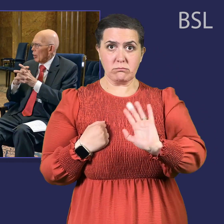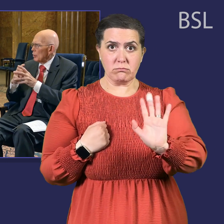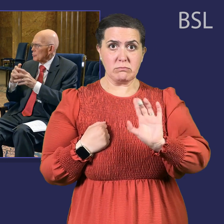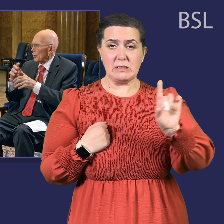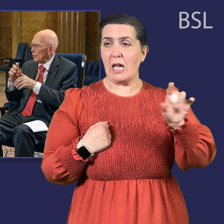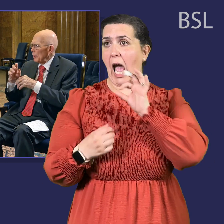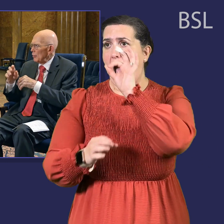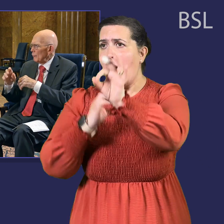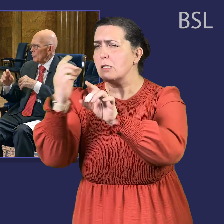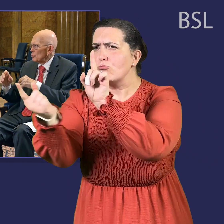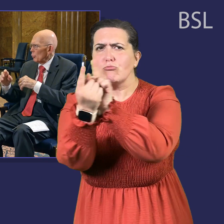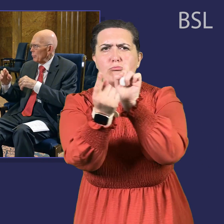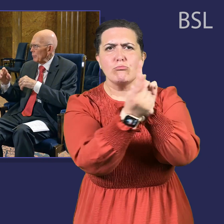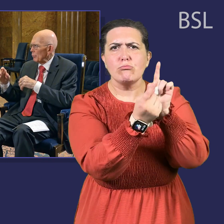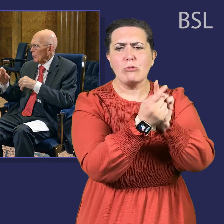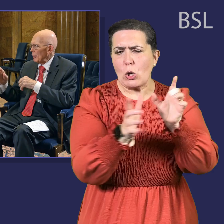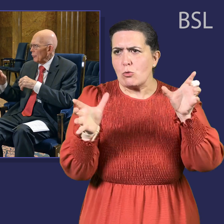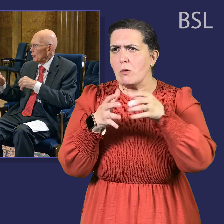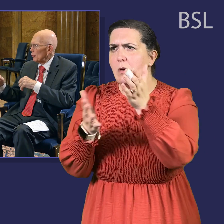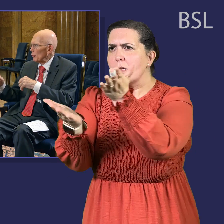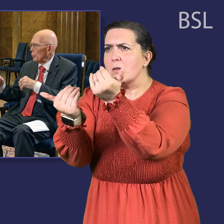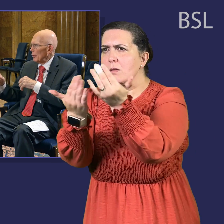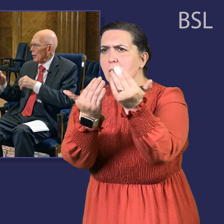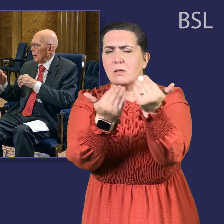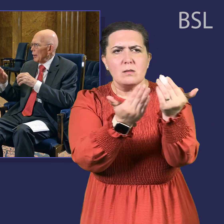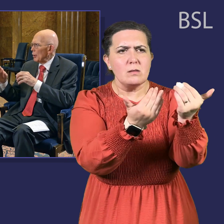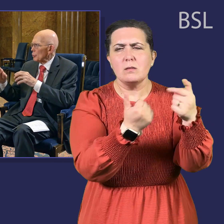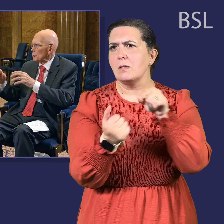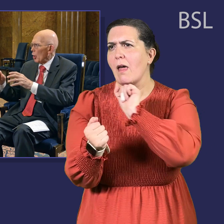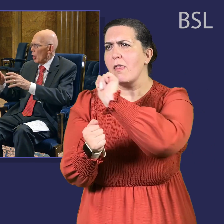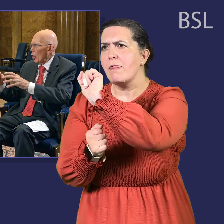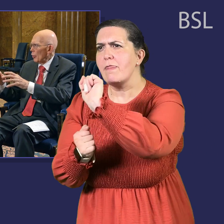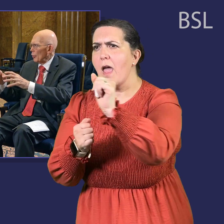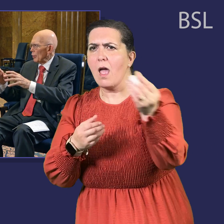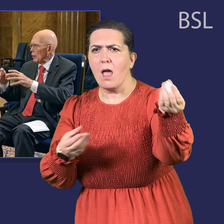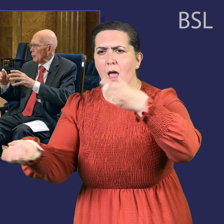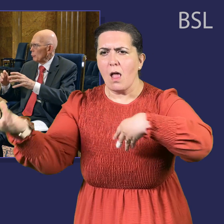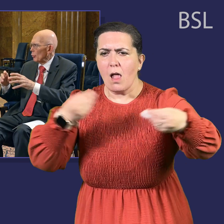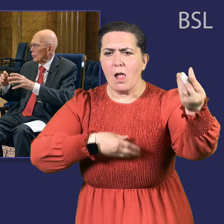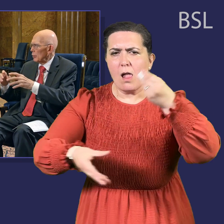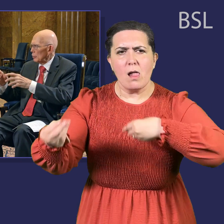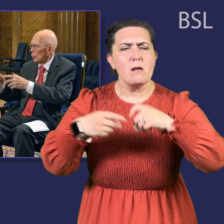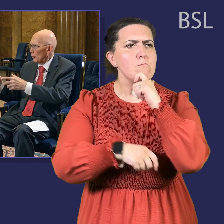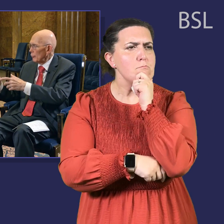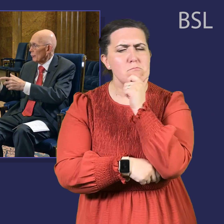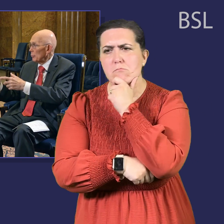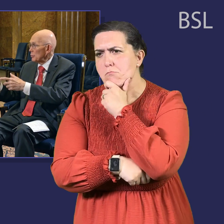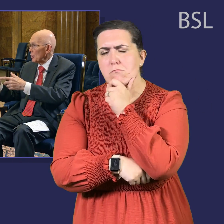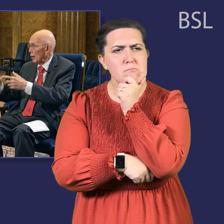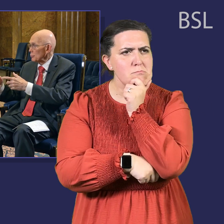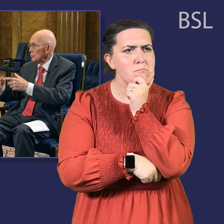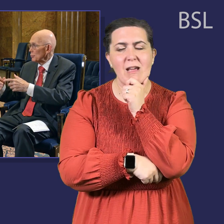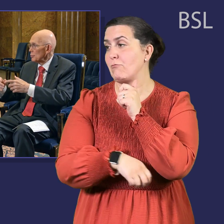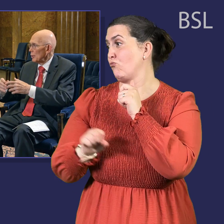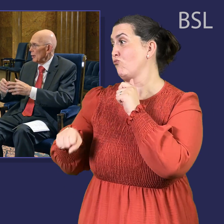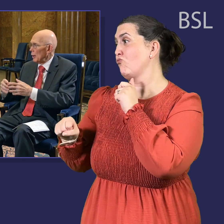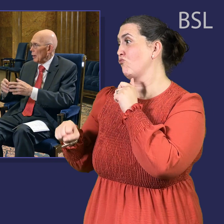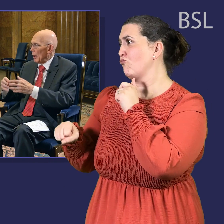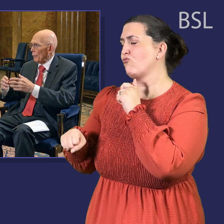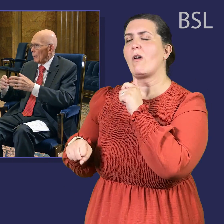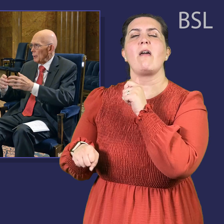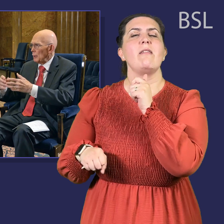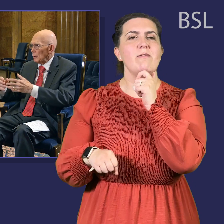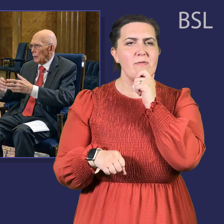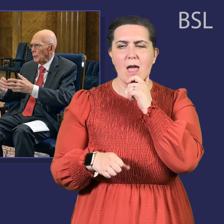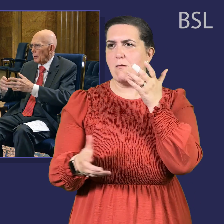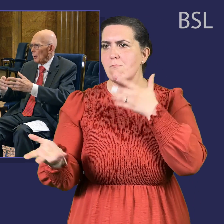He calls on individual people in the group. Yes. Hears all the input, yeah, including, yeah, from his counselors. Yes.